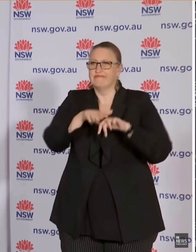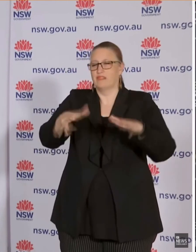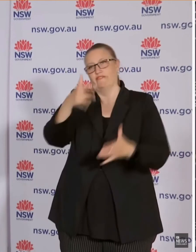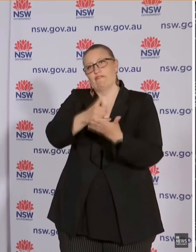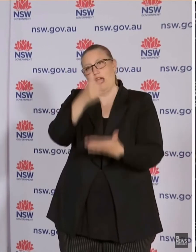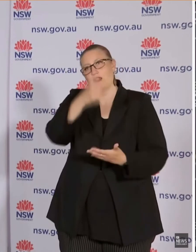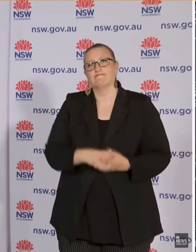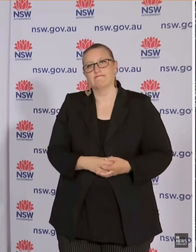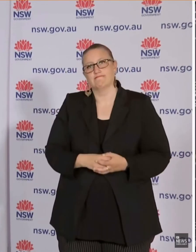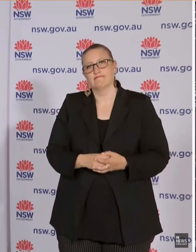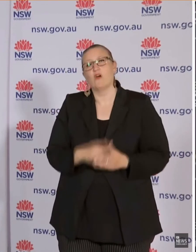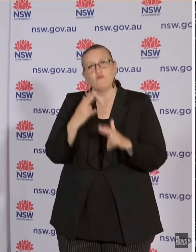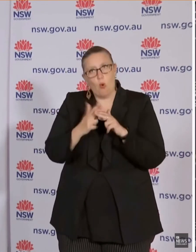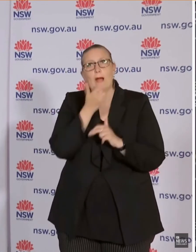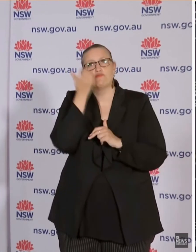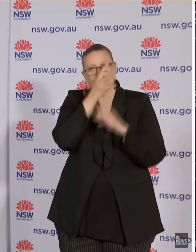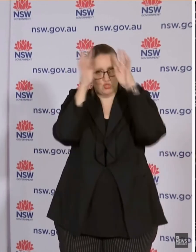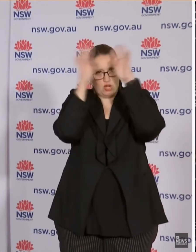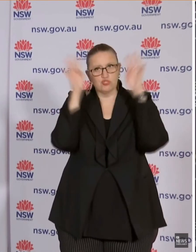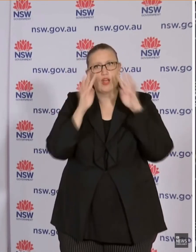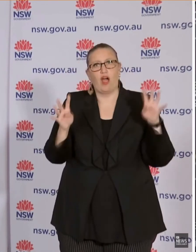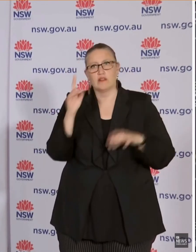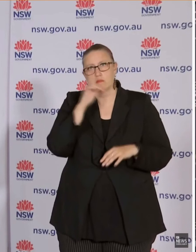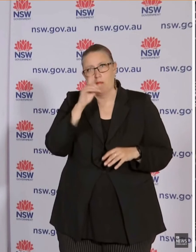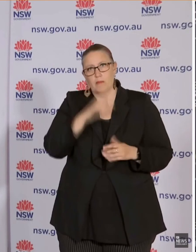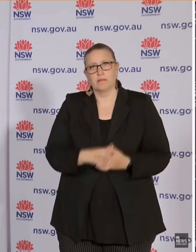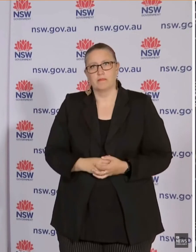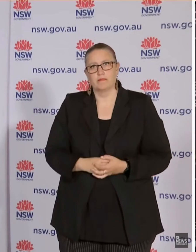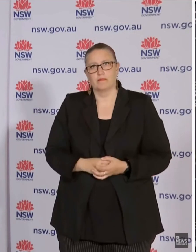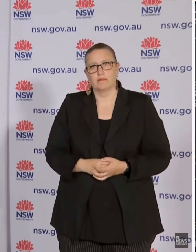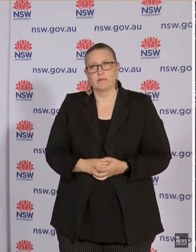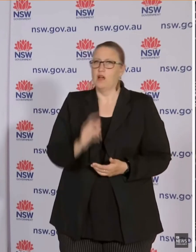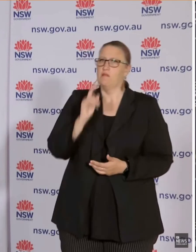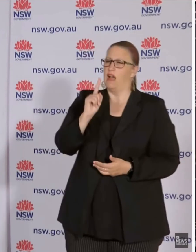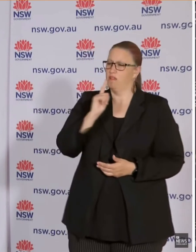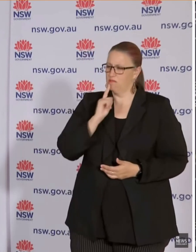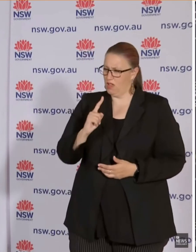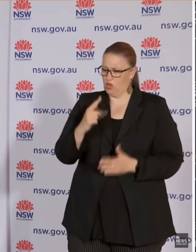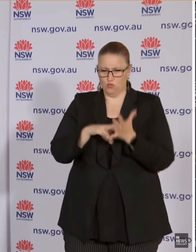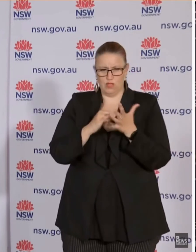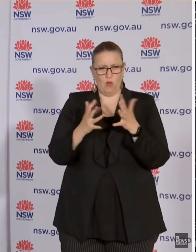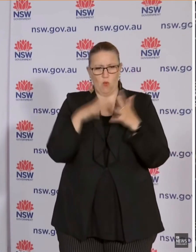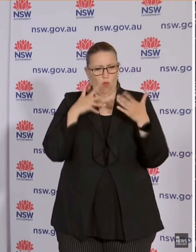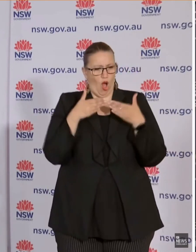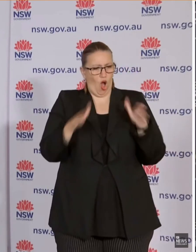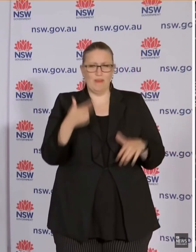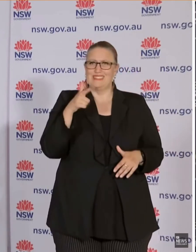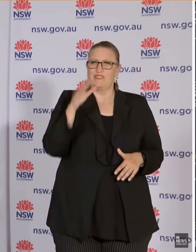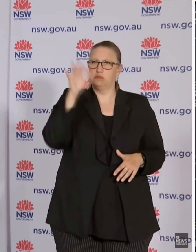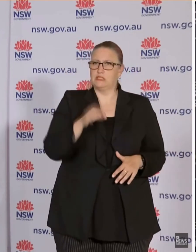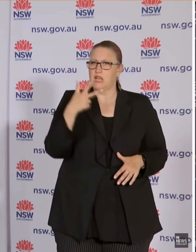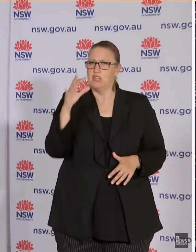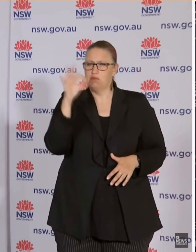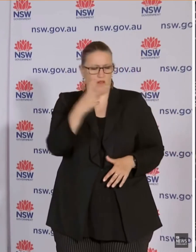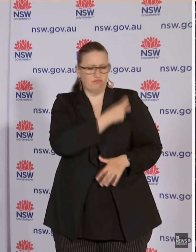to Indigenous Australians, but New South Wales is pressing ahead with opening up at 70 and 80%. And those Aboriginal communities, especially in